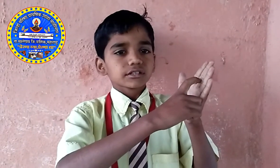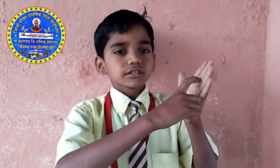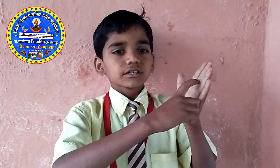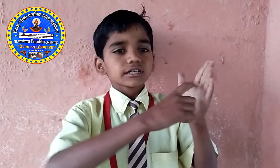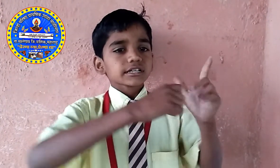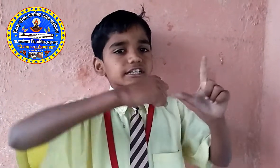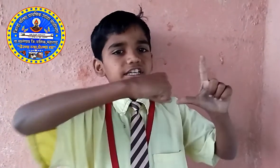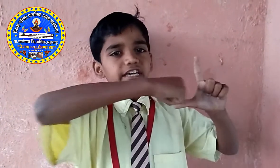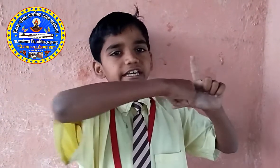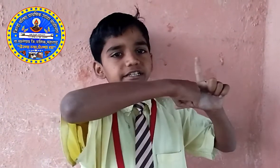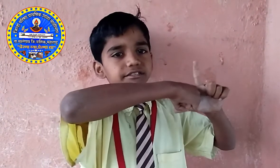K.